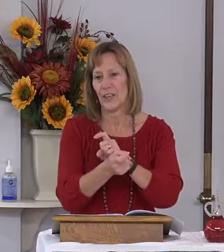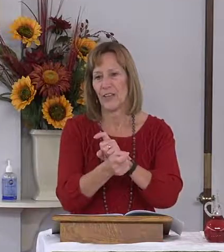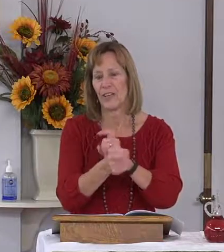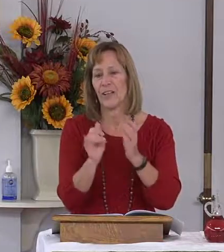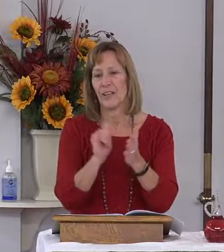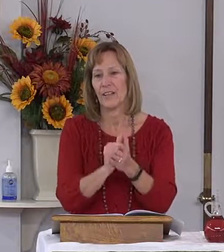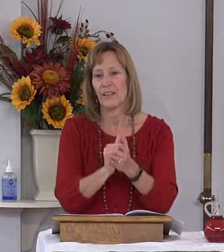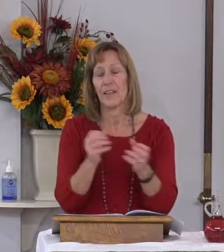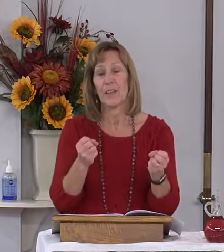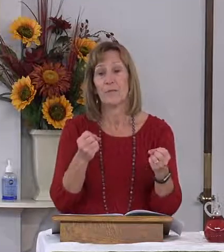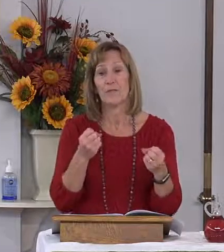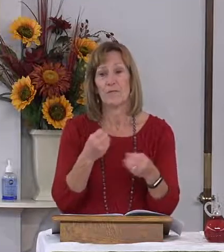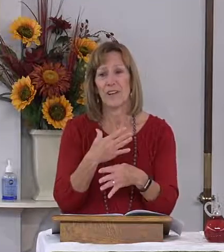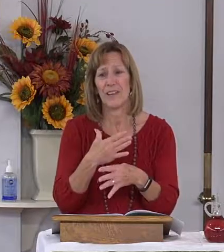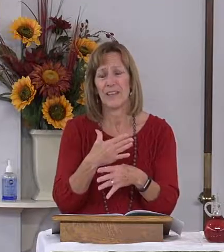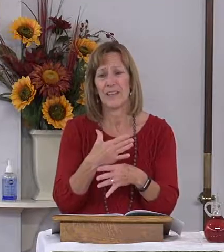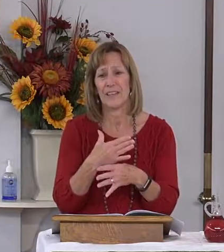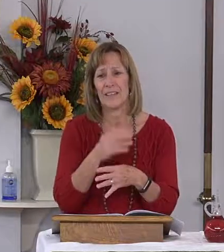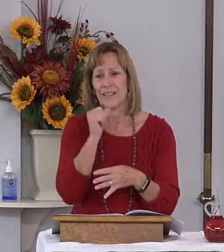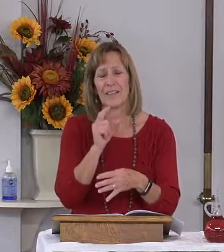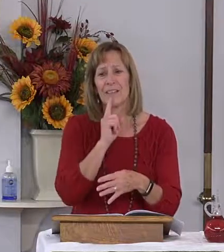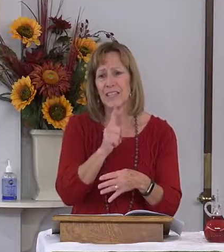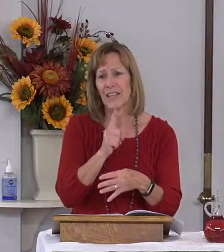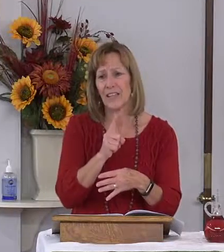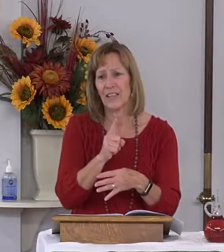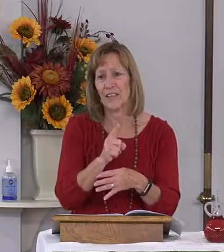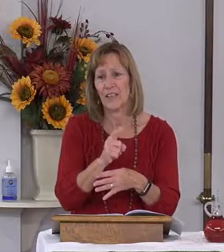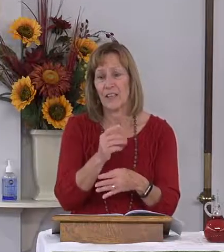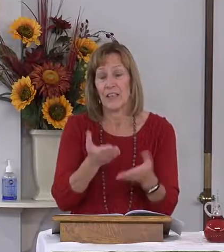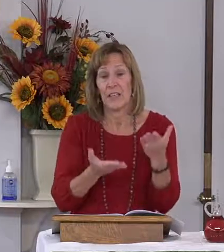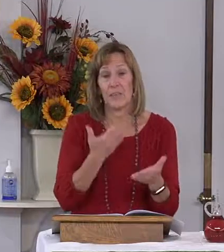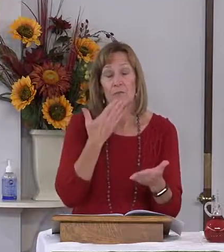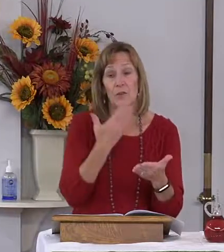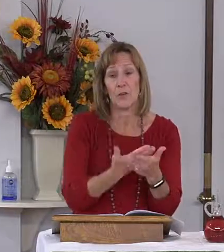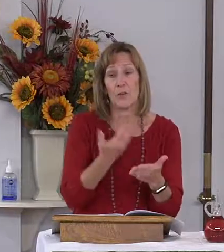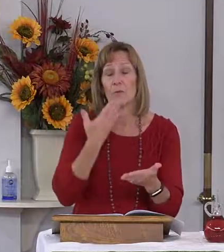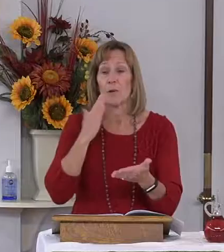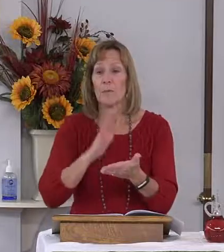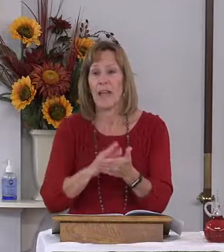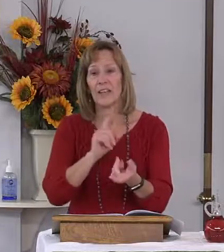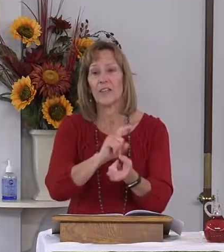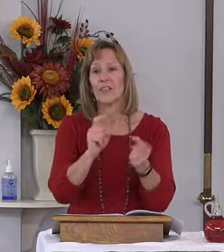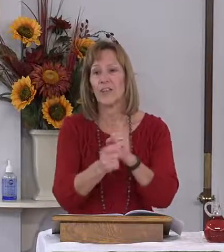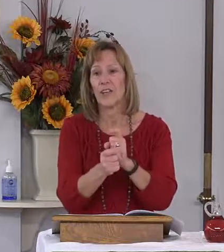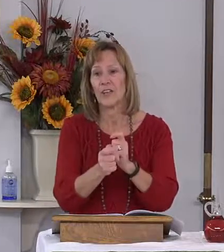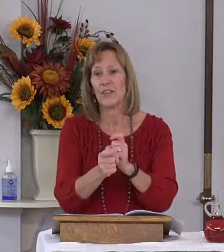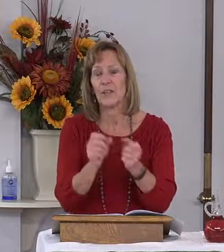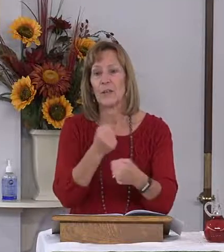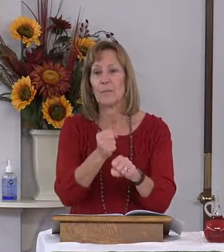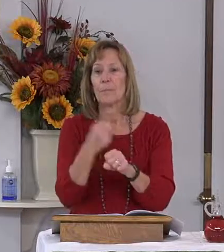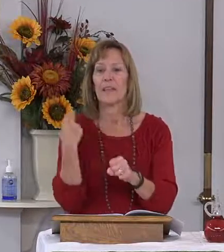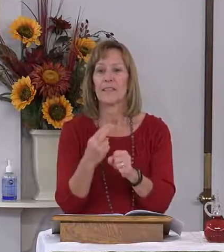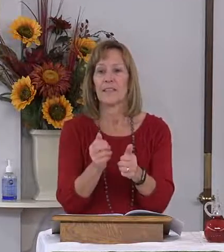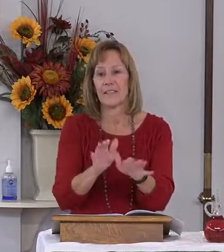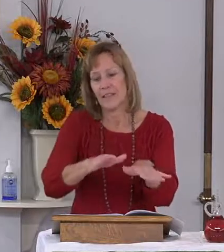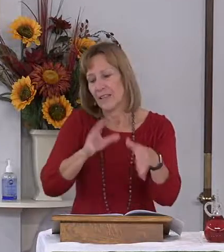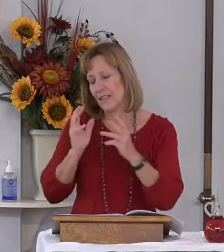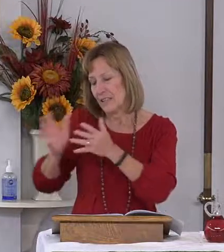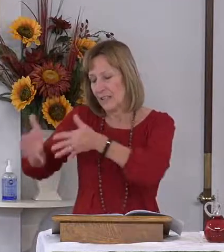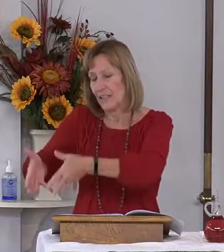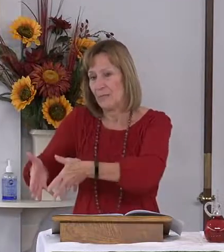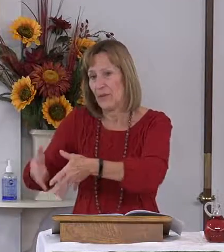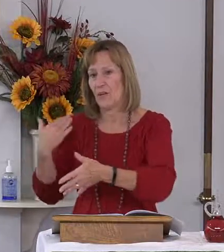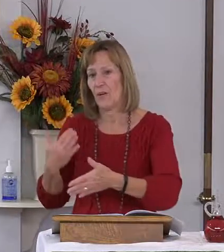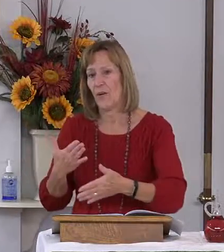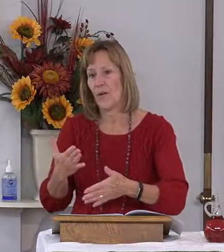that can be frightening and unsettling. Whether for good or for bad, change forces us to leave behind our familiar